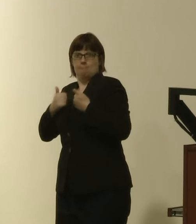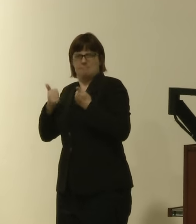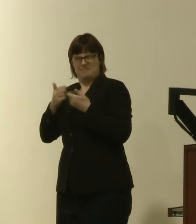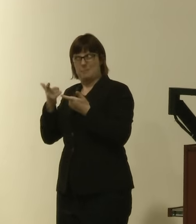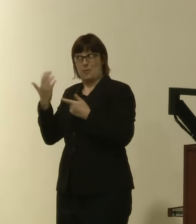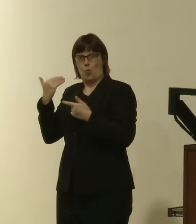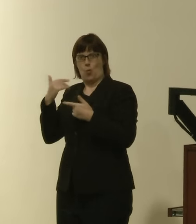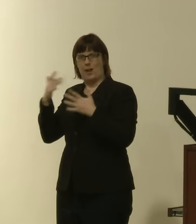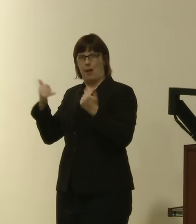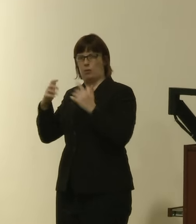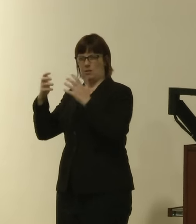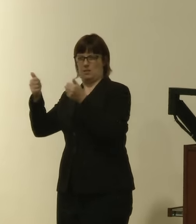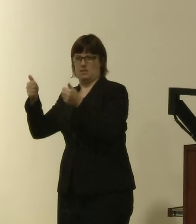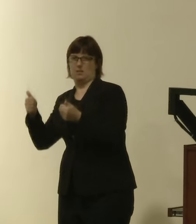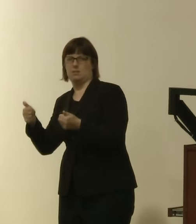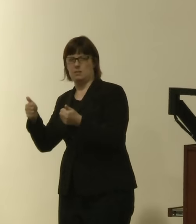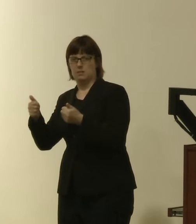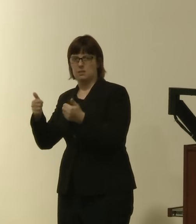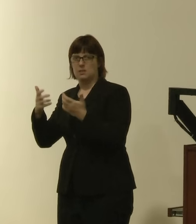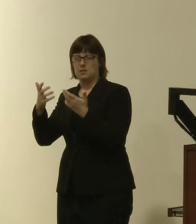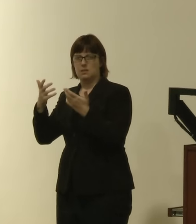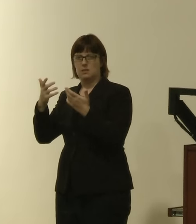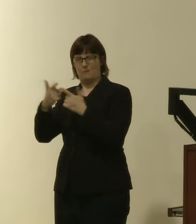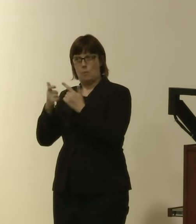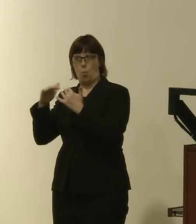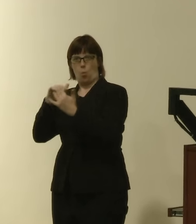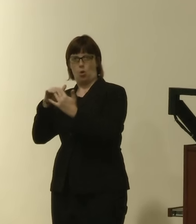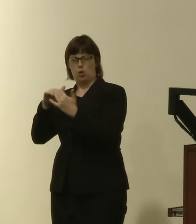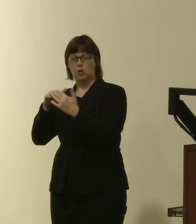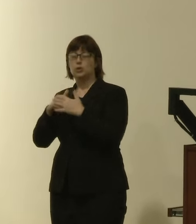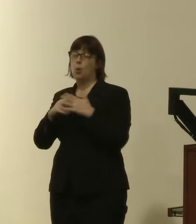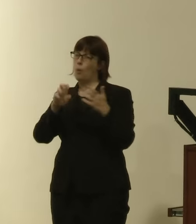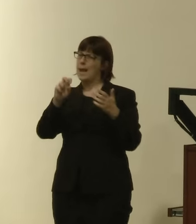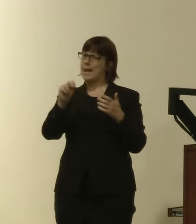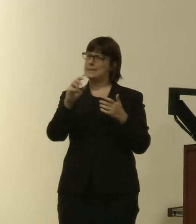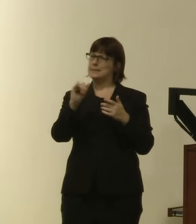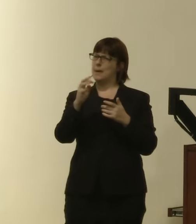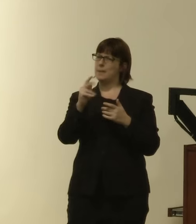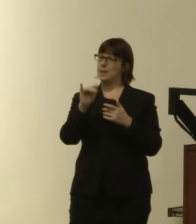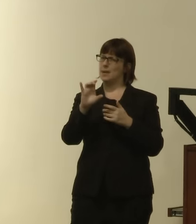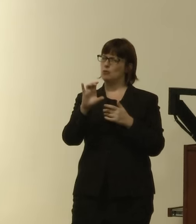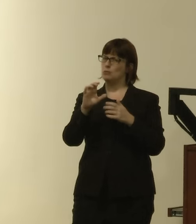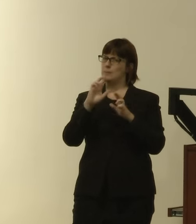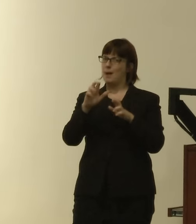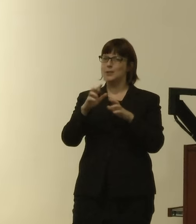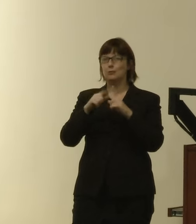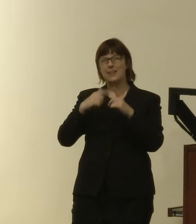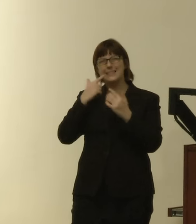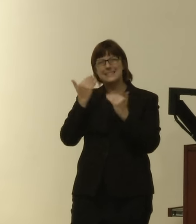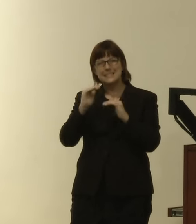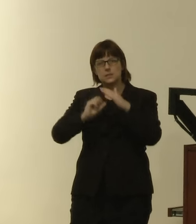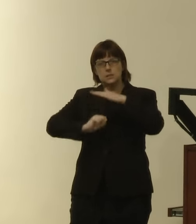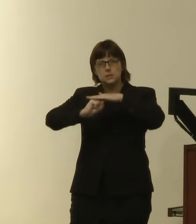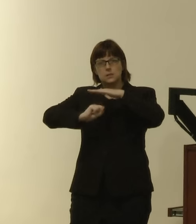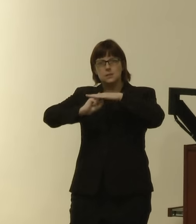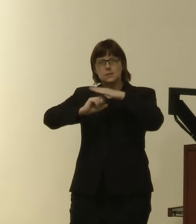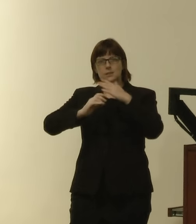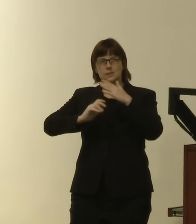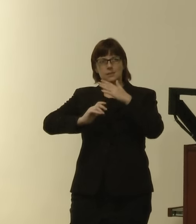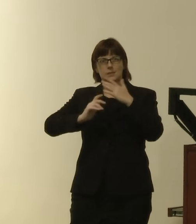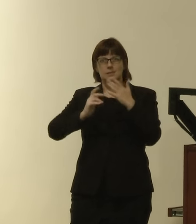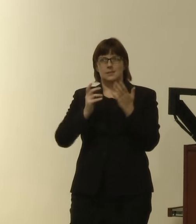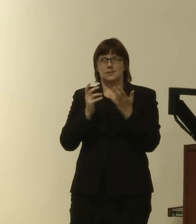war and during the war. And so endemic responses are curtailed by taking